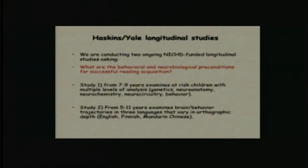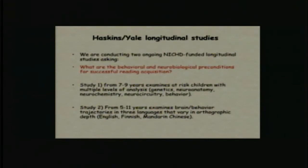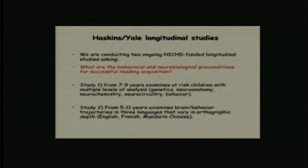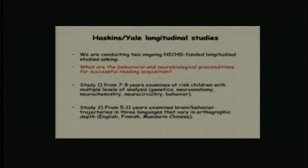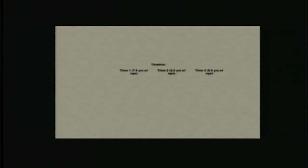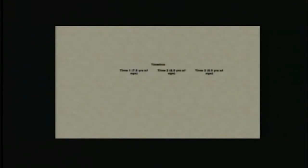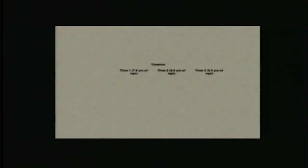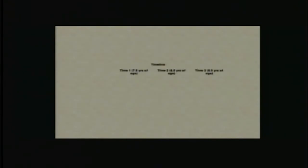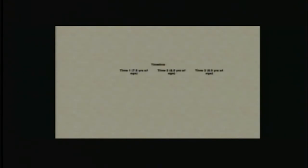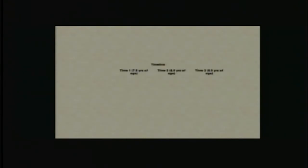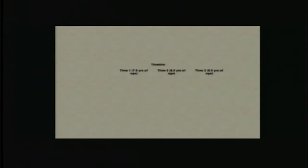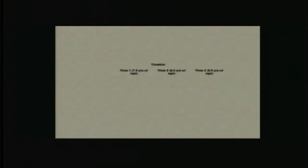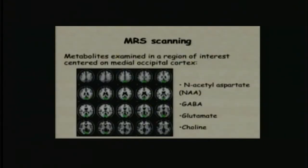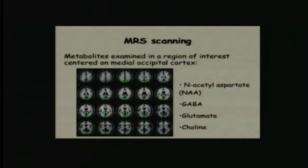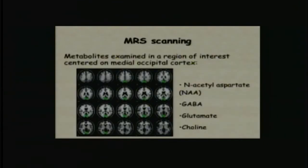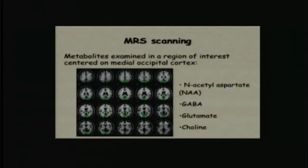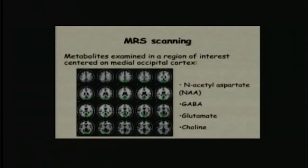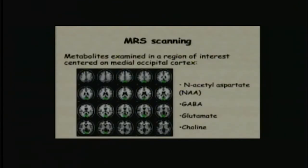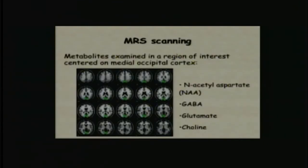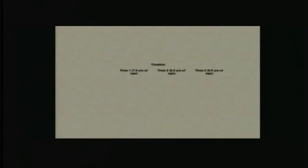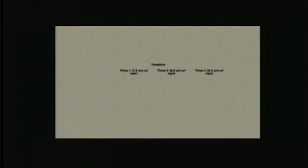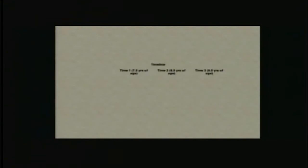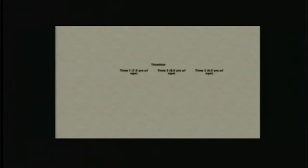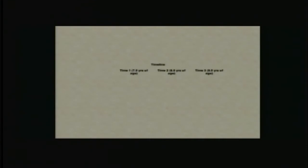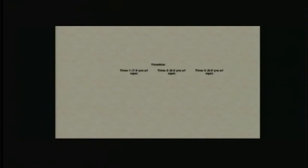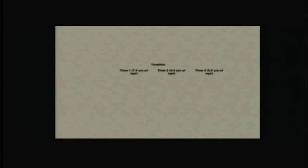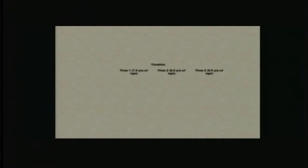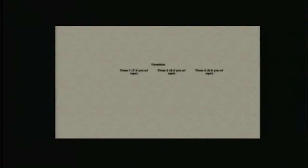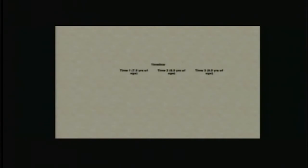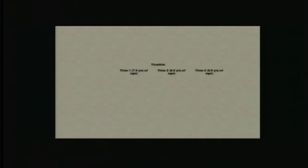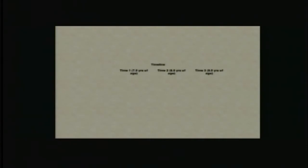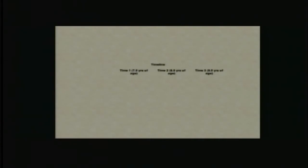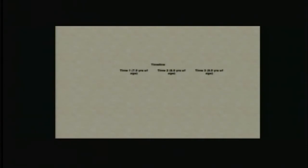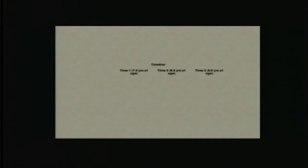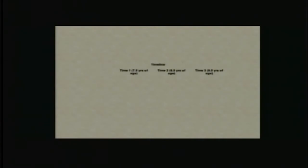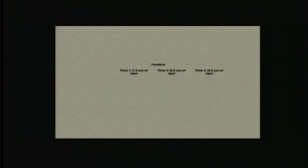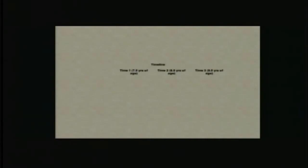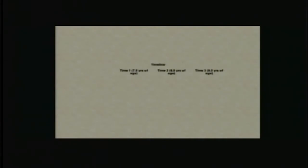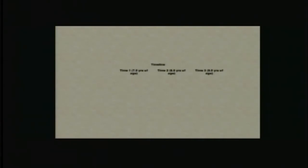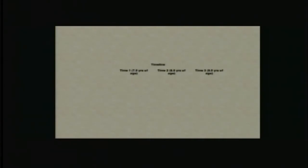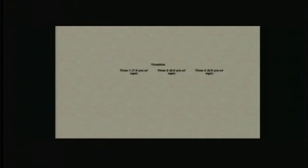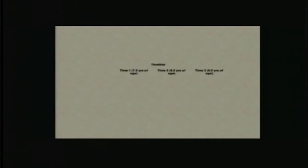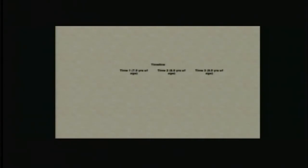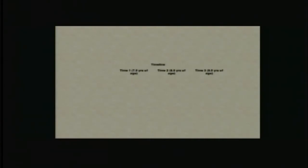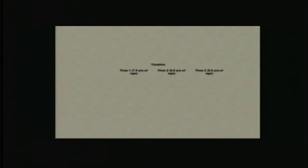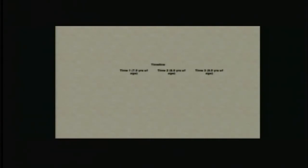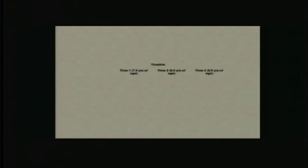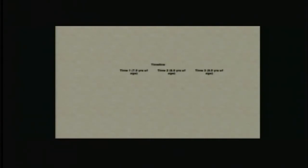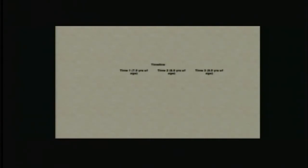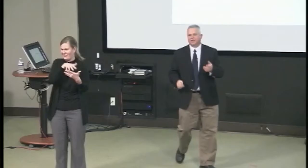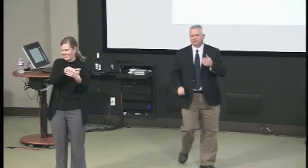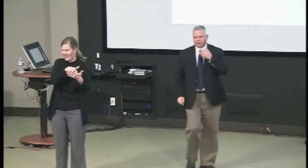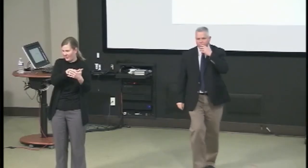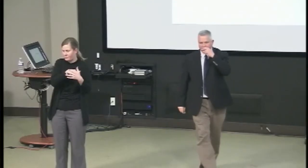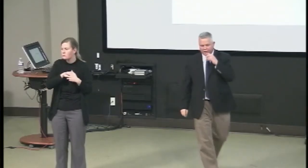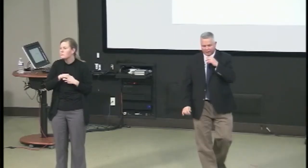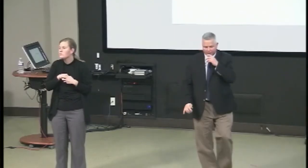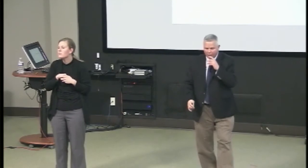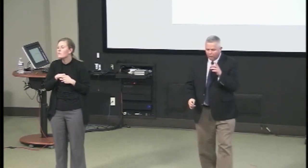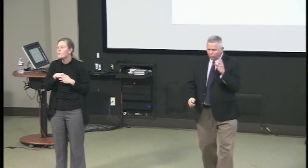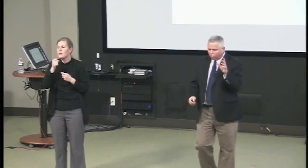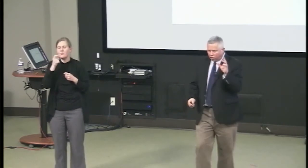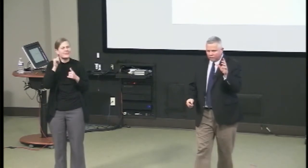left to collect. Oh shoot, that didn't come out either. Sorry guys. So there's a little thing here that says what kids do